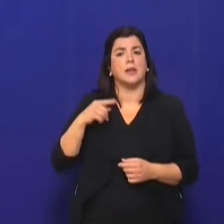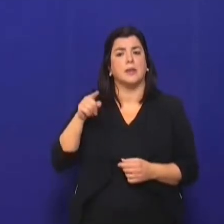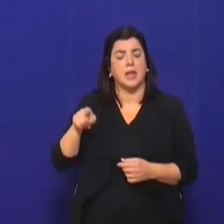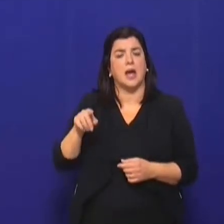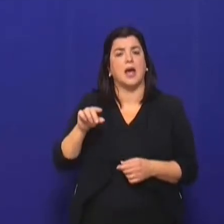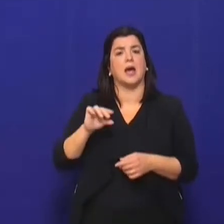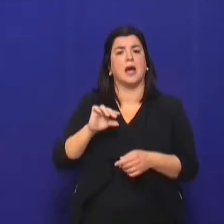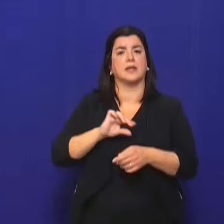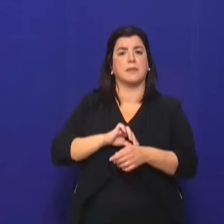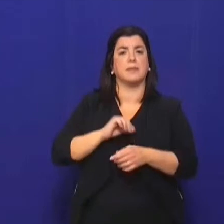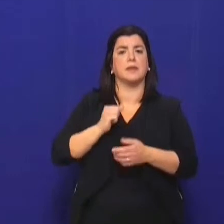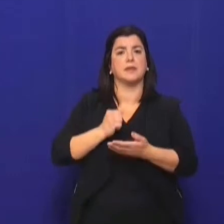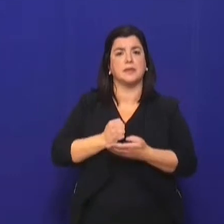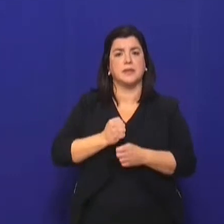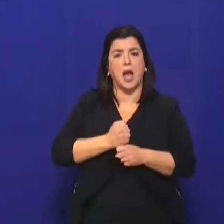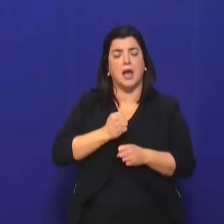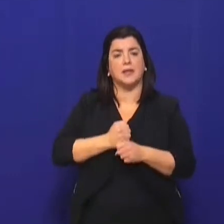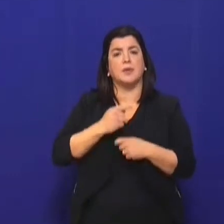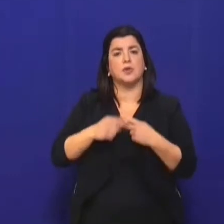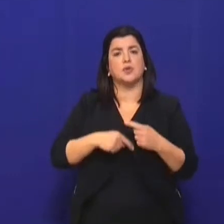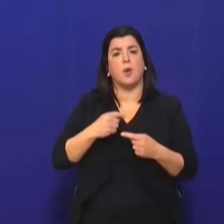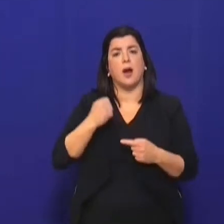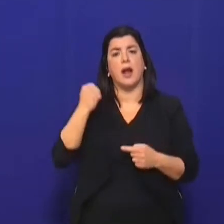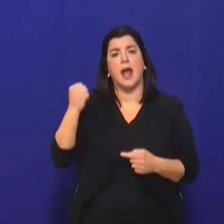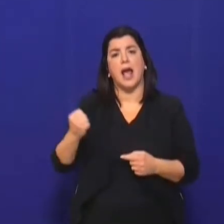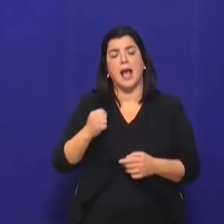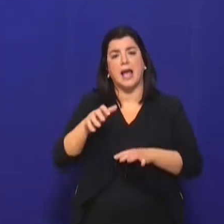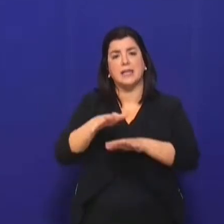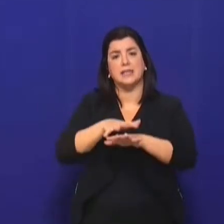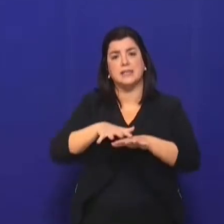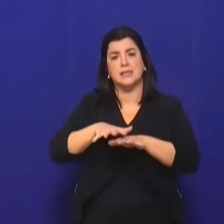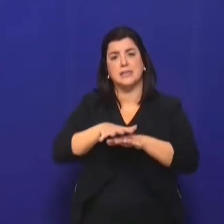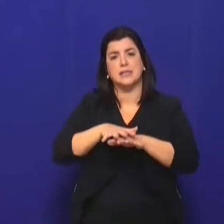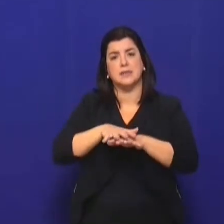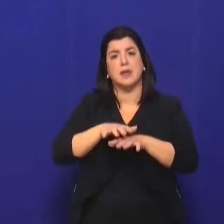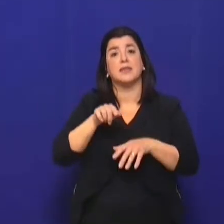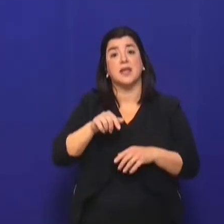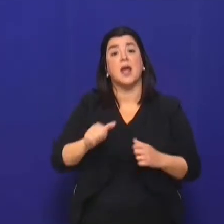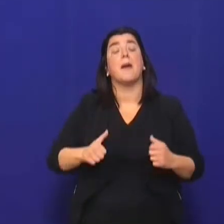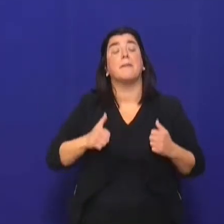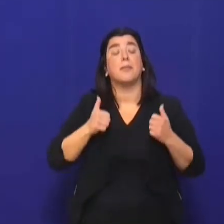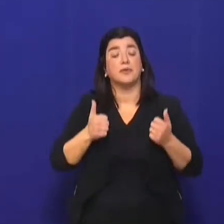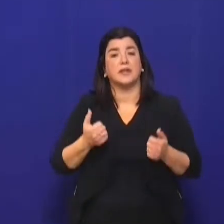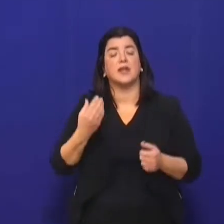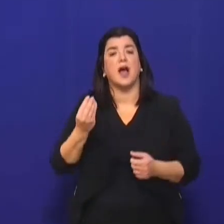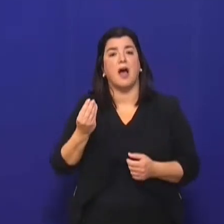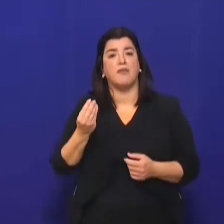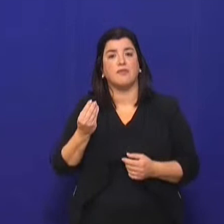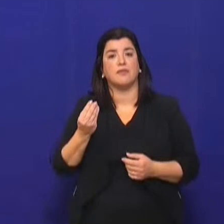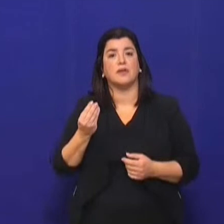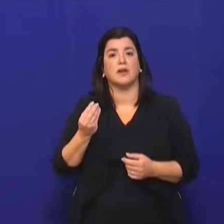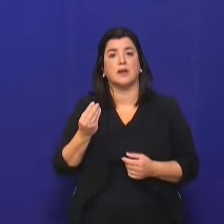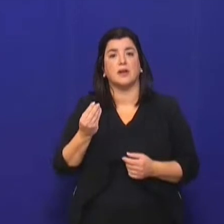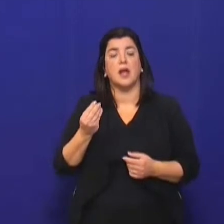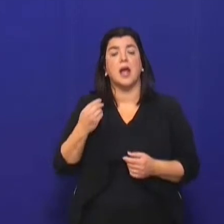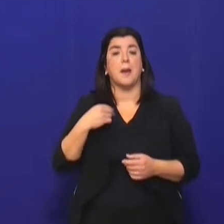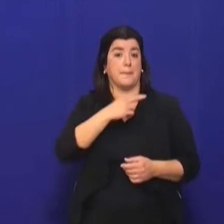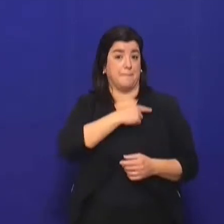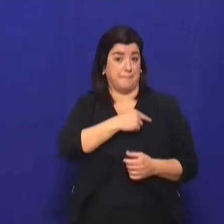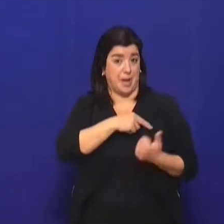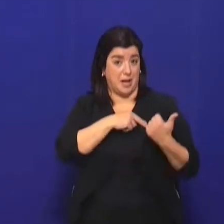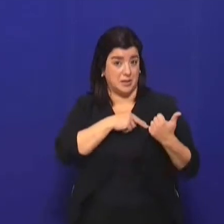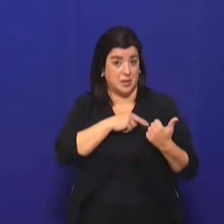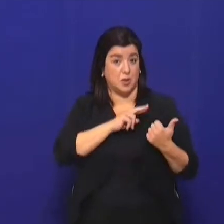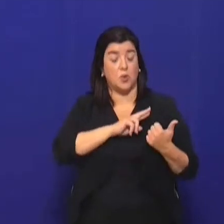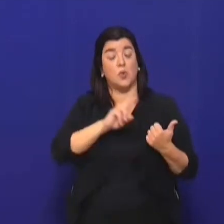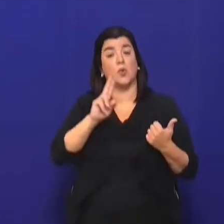għal ftit ġimgħat fuq il-Health System Strategy li hija strateġija importanti ħafna li hija importanti kemm għal Malta kif